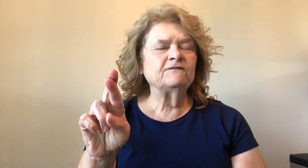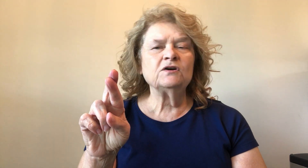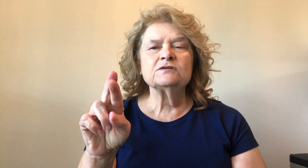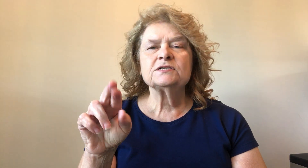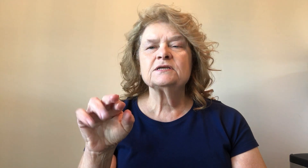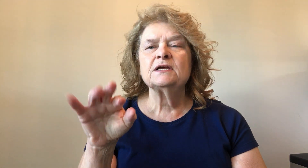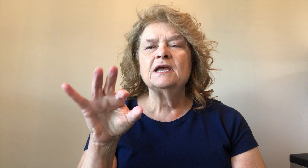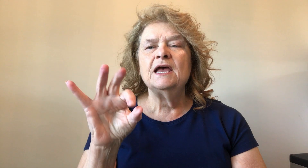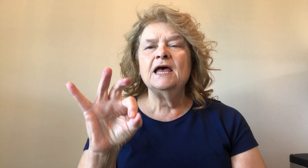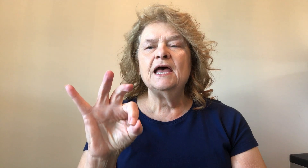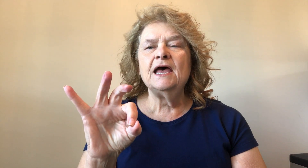First,